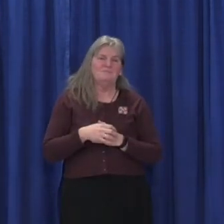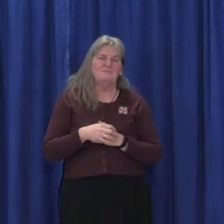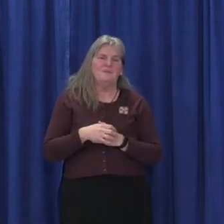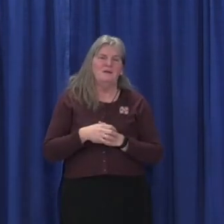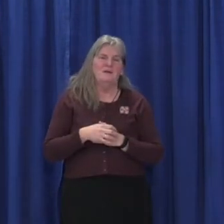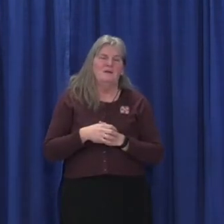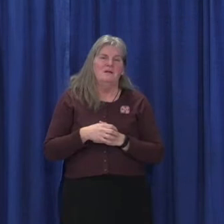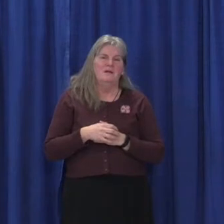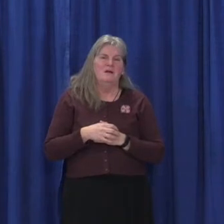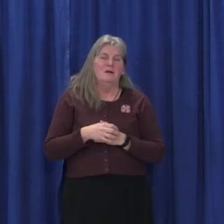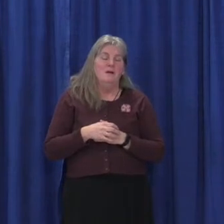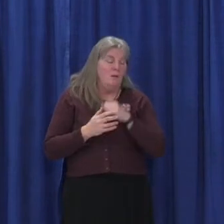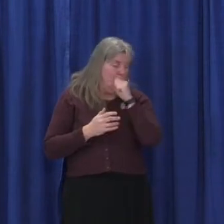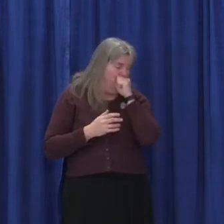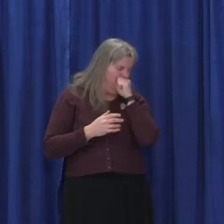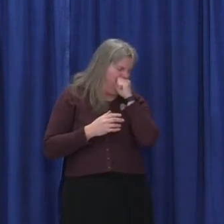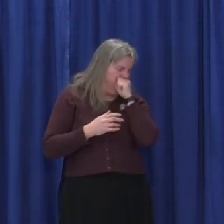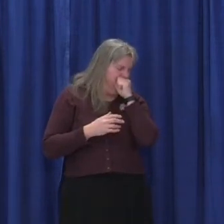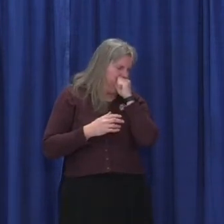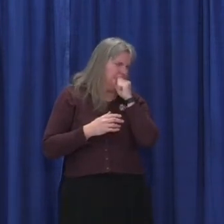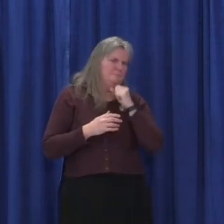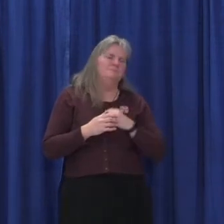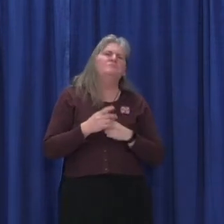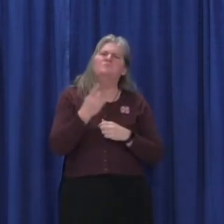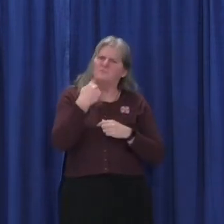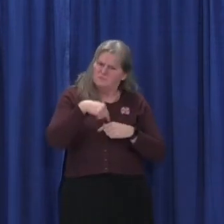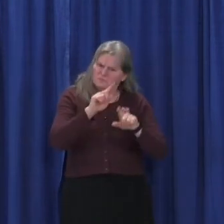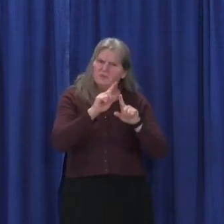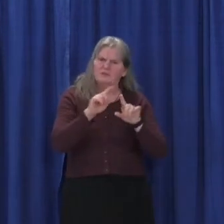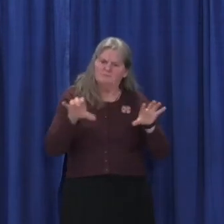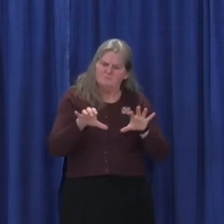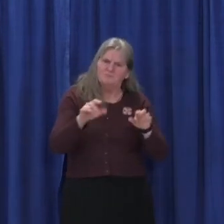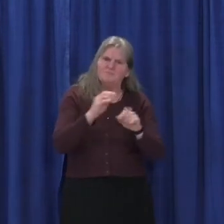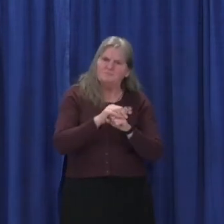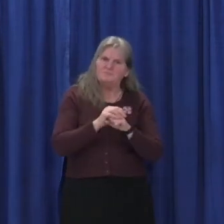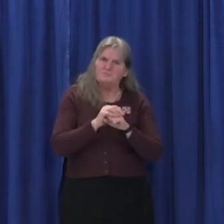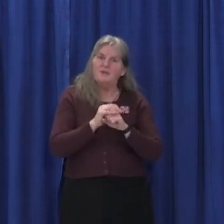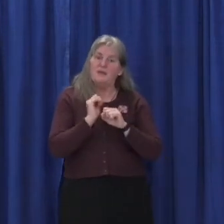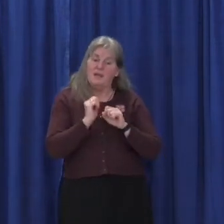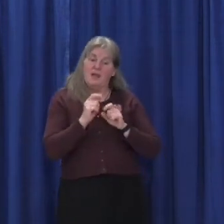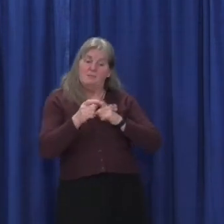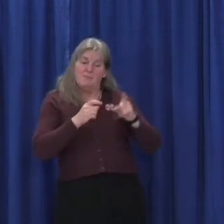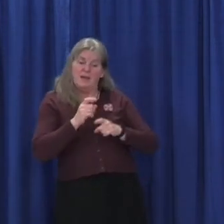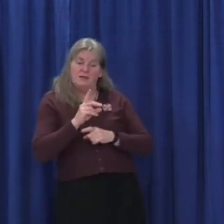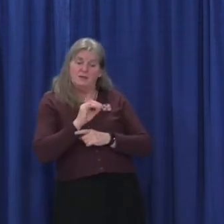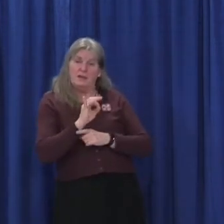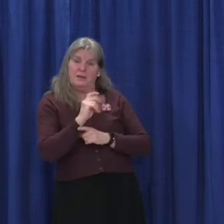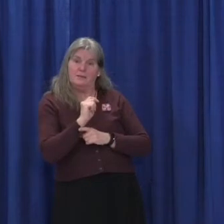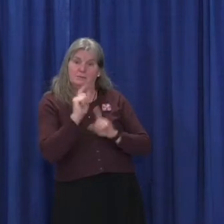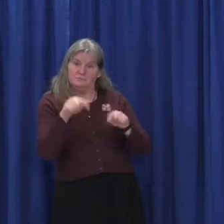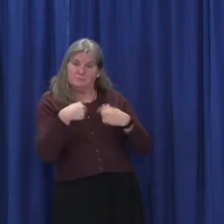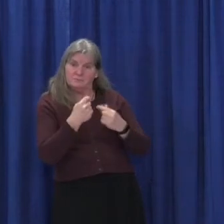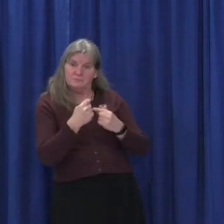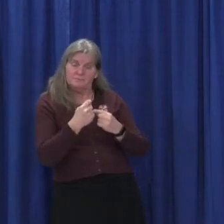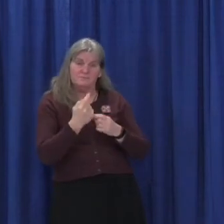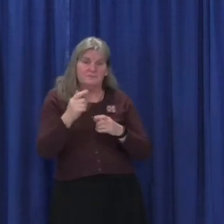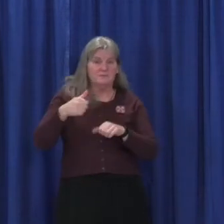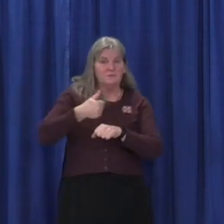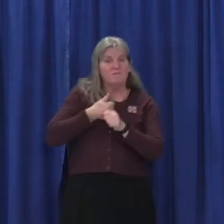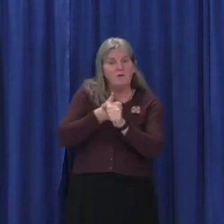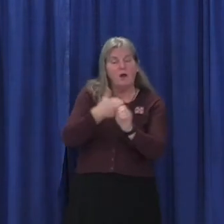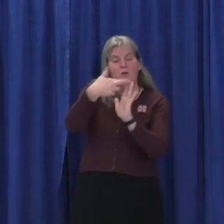Our efforts have stabilized the situation and shown us that we can manage the Delta variant by using our layers of protection and